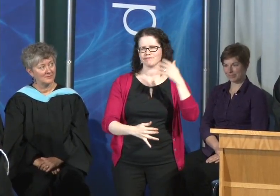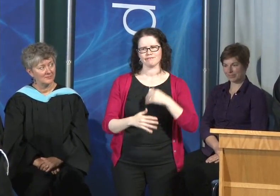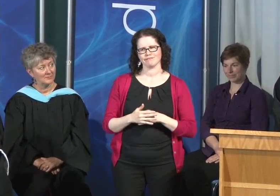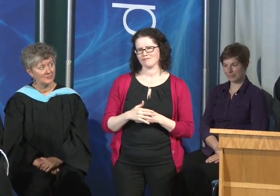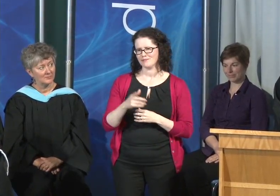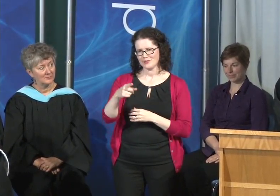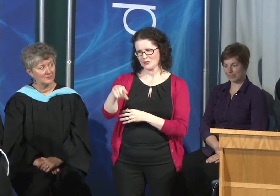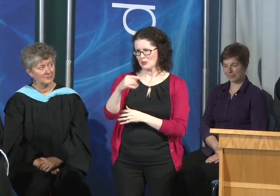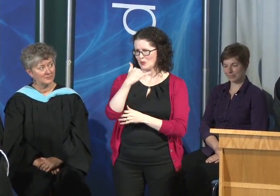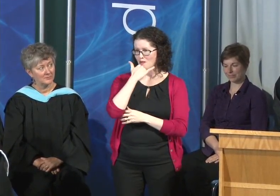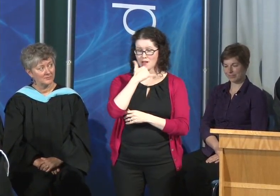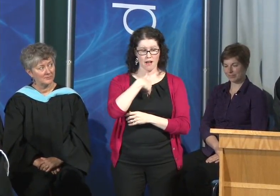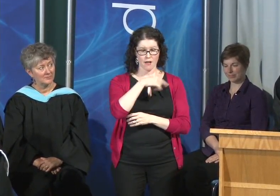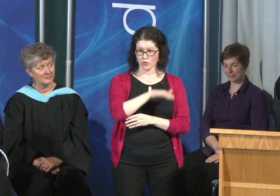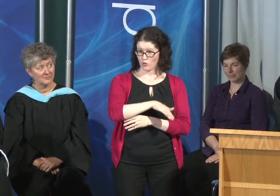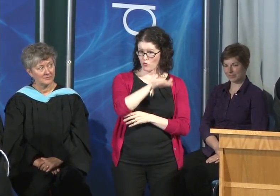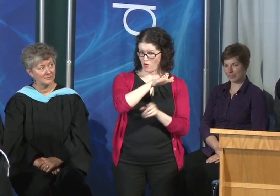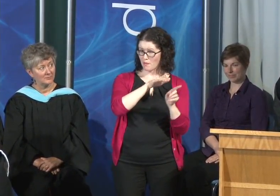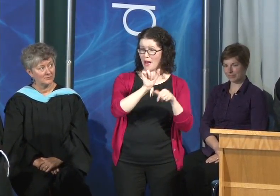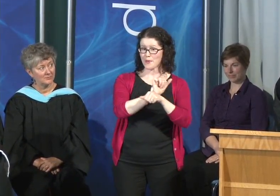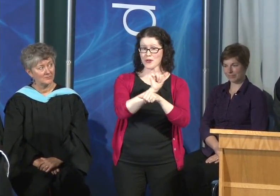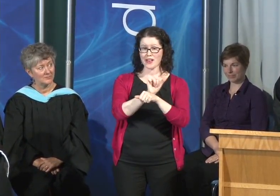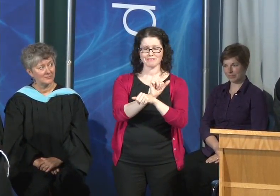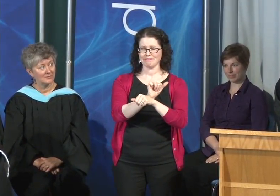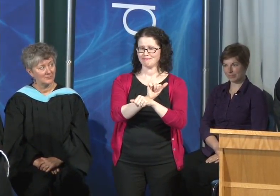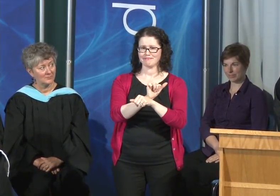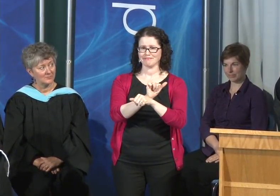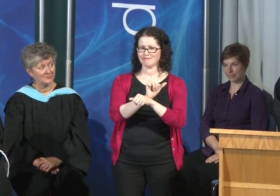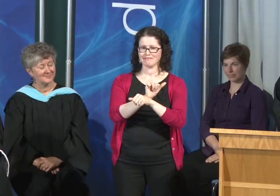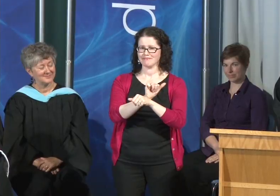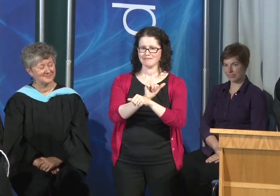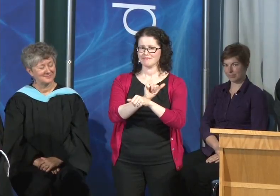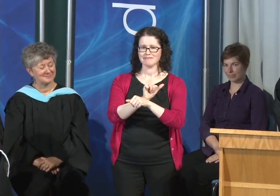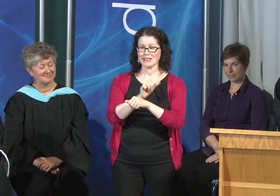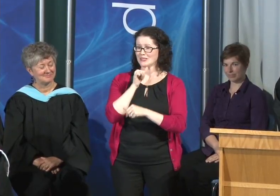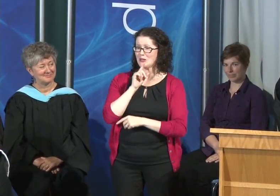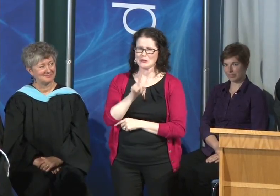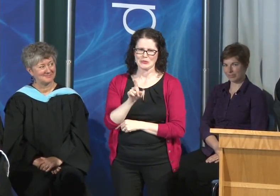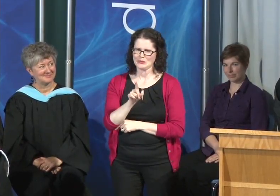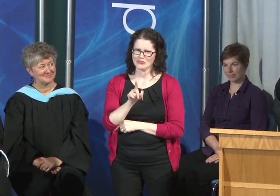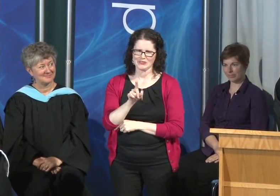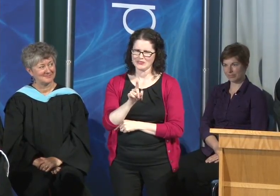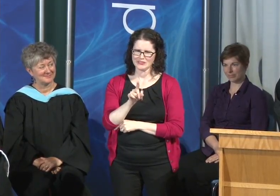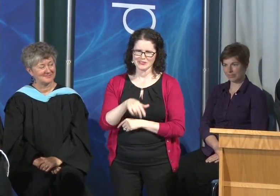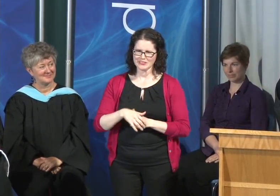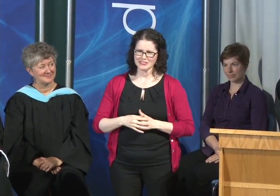having grown up there, that it's just not true.